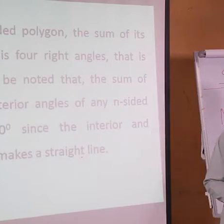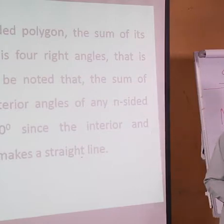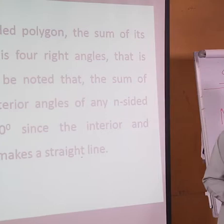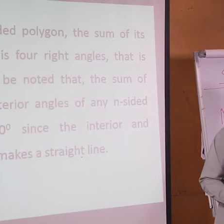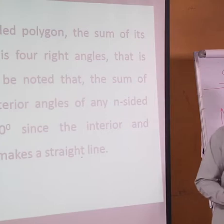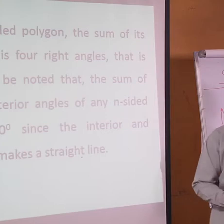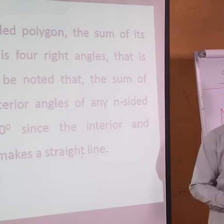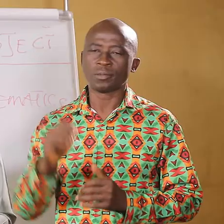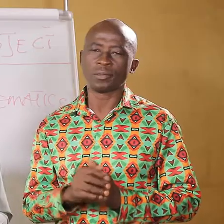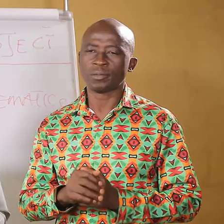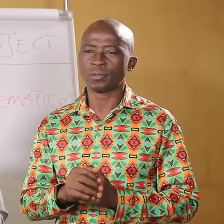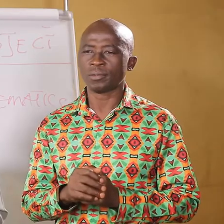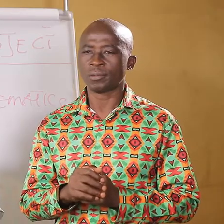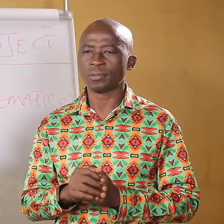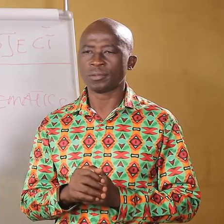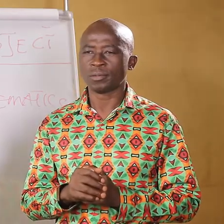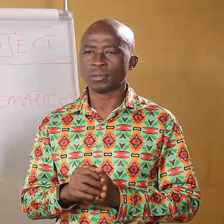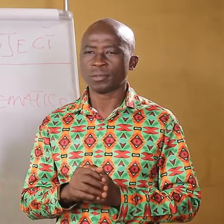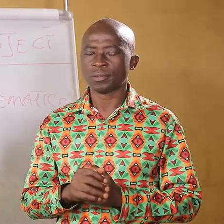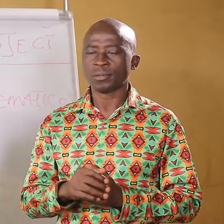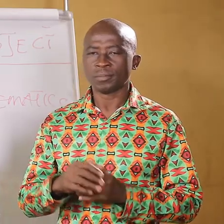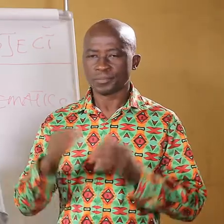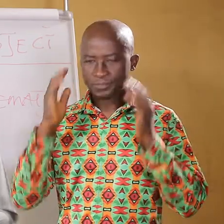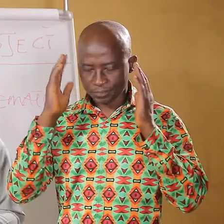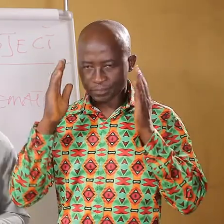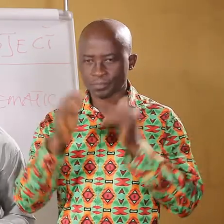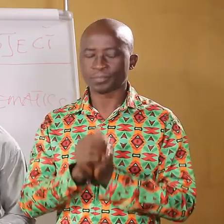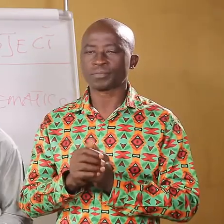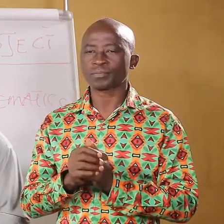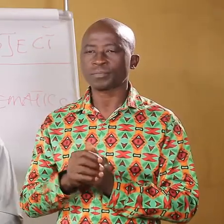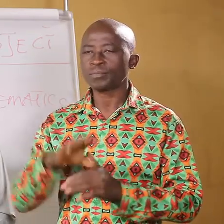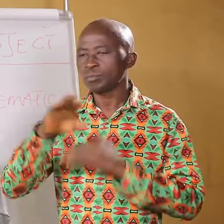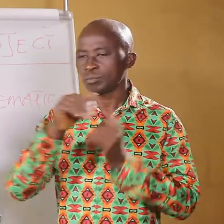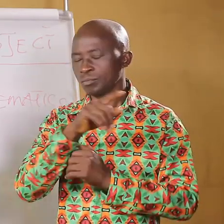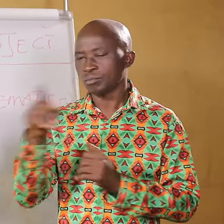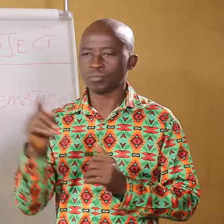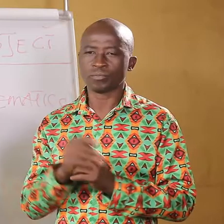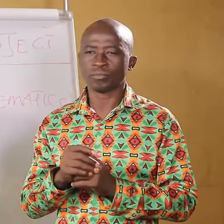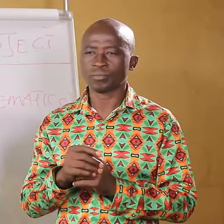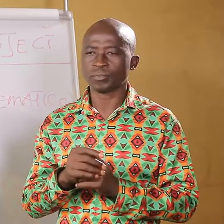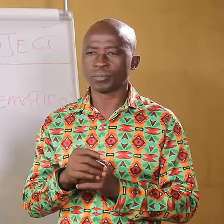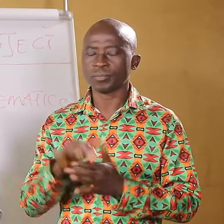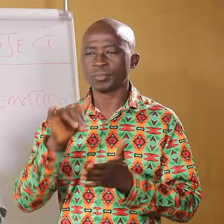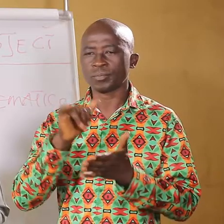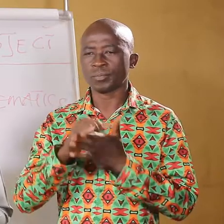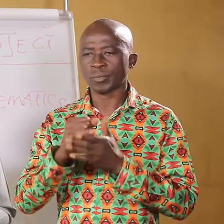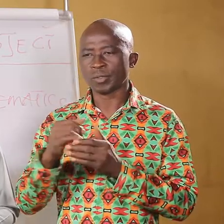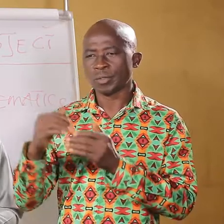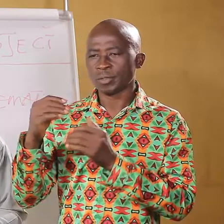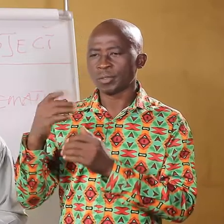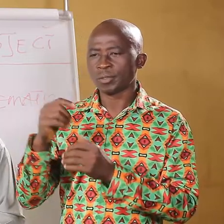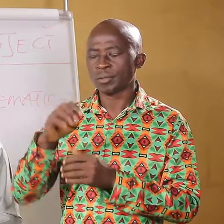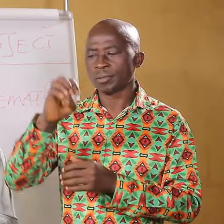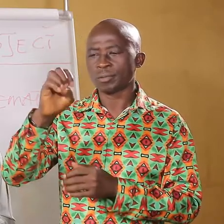360 degrees. Mark you, my listeners, my students, my learners, that exterior